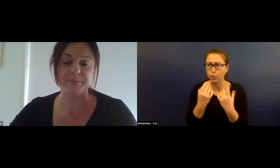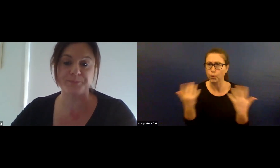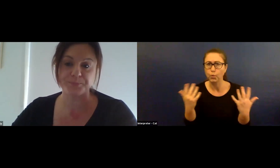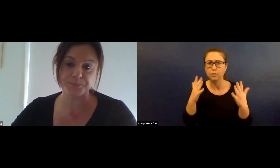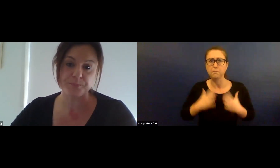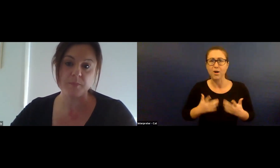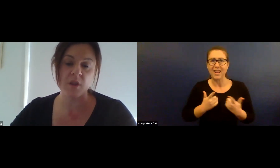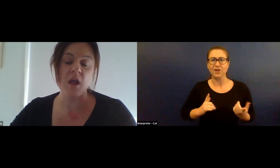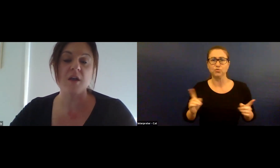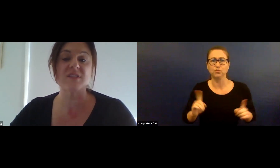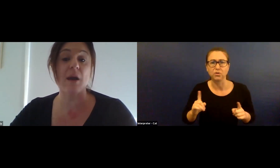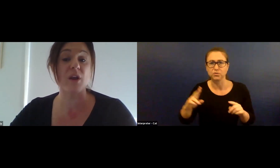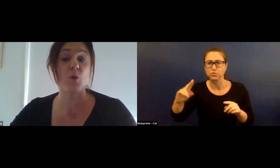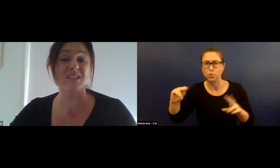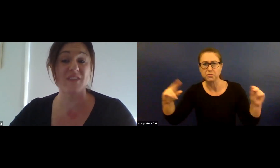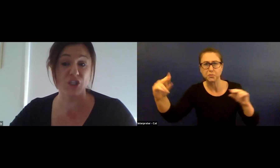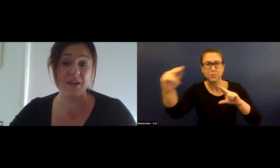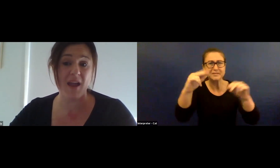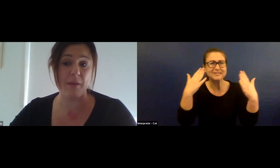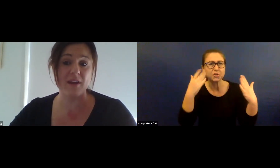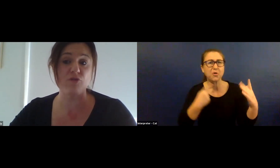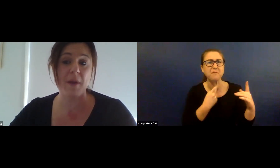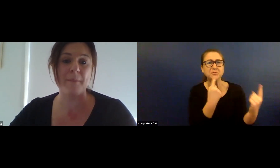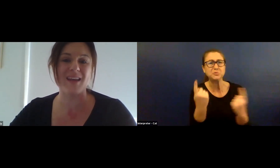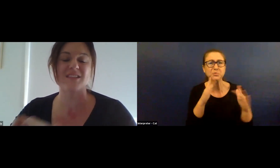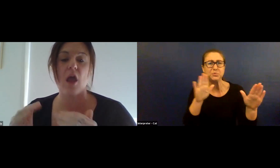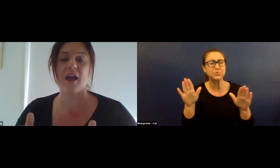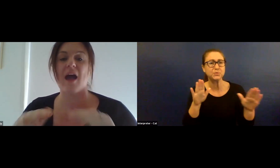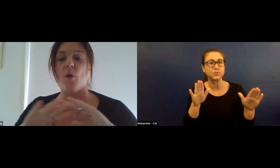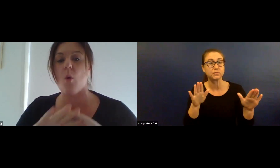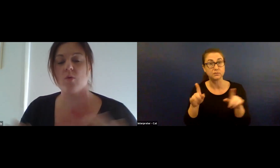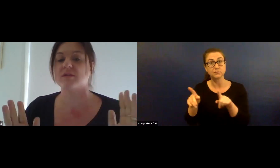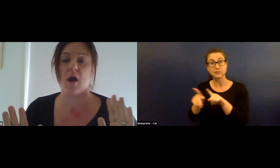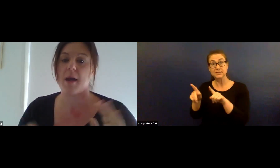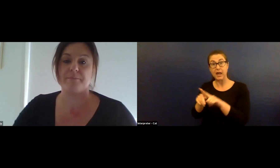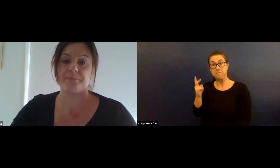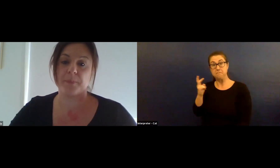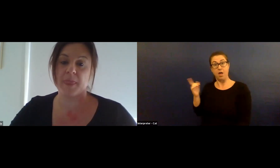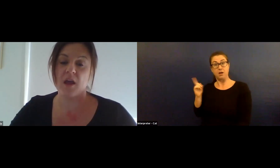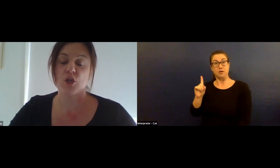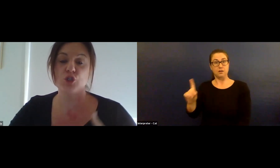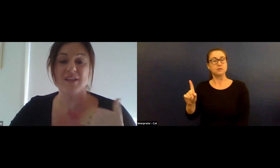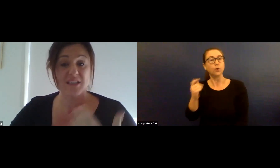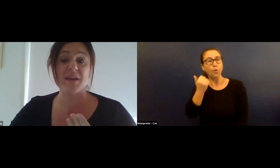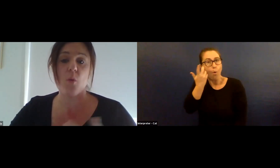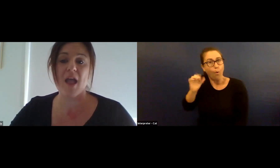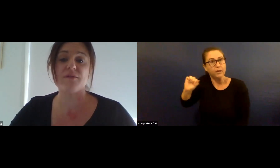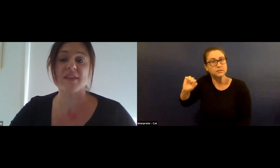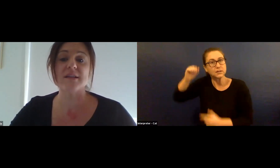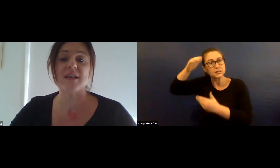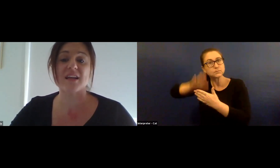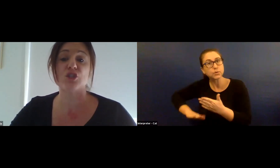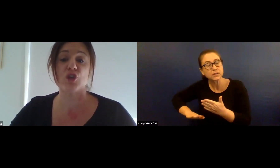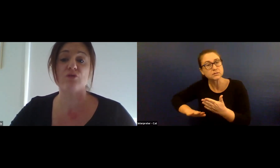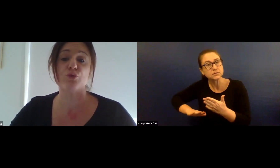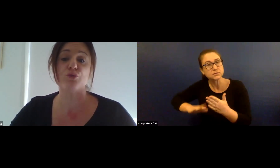like. For someone who has a vision impairment, remember, it is like that all the time. So you need to be aware of